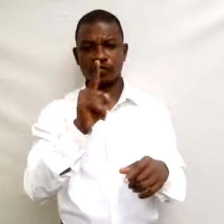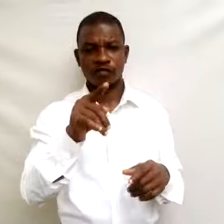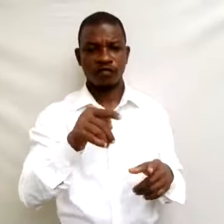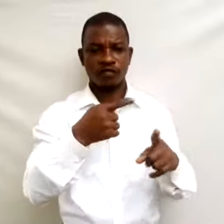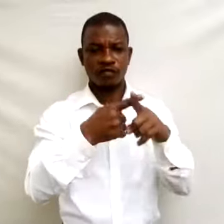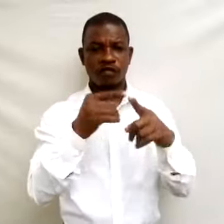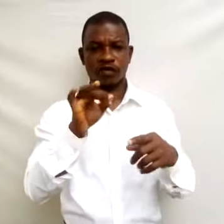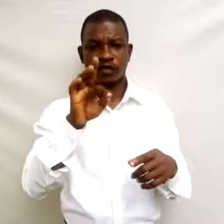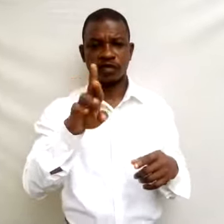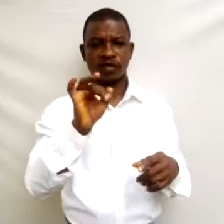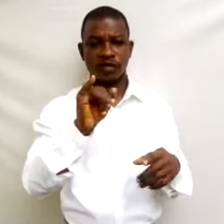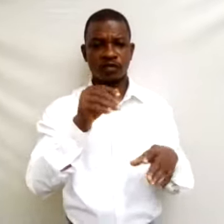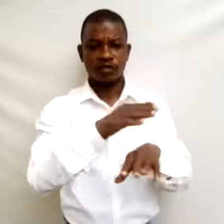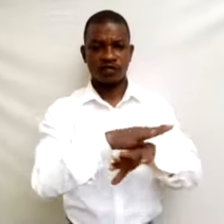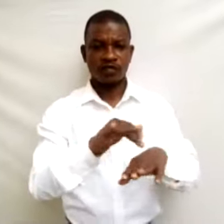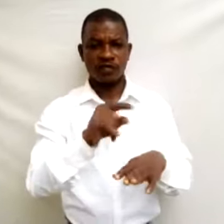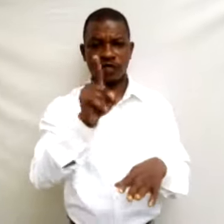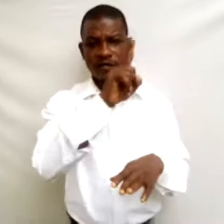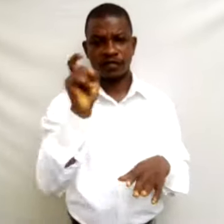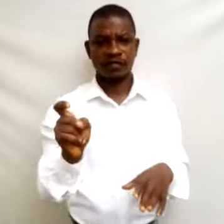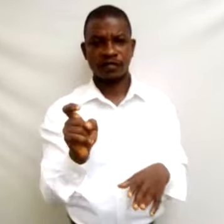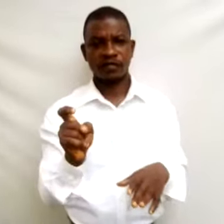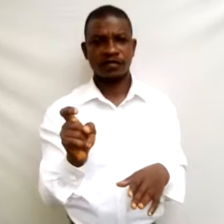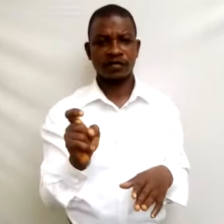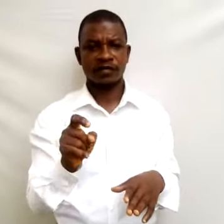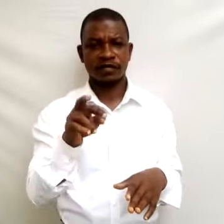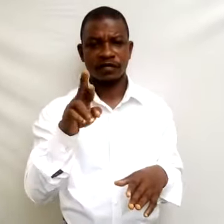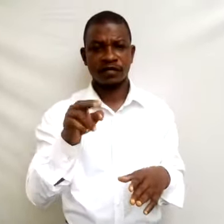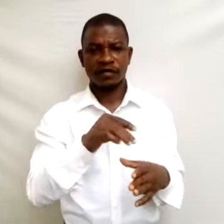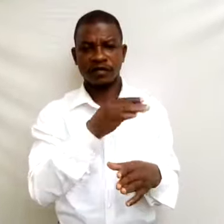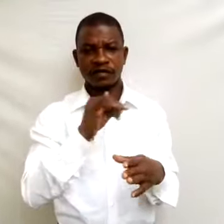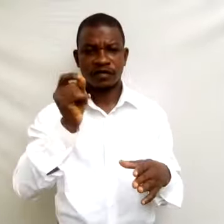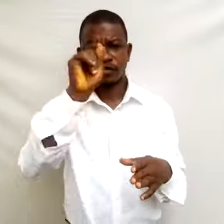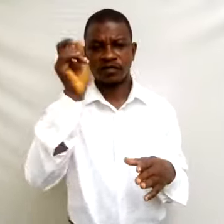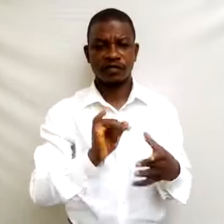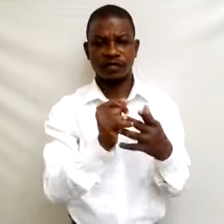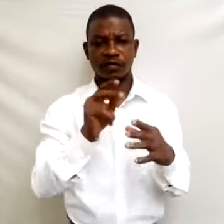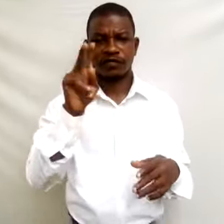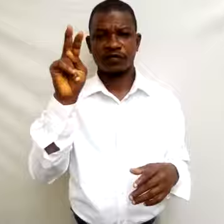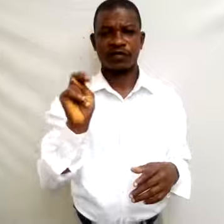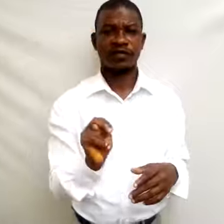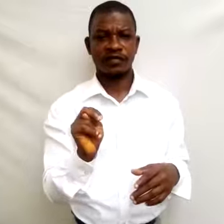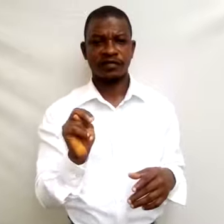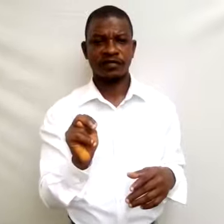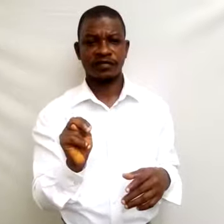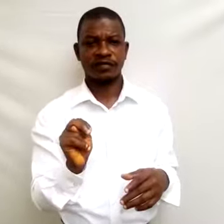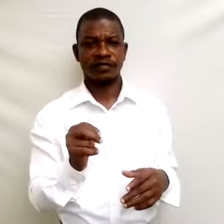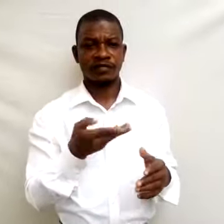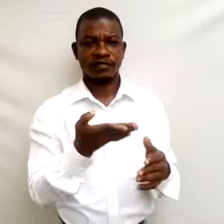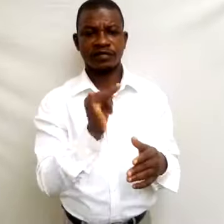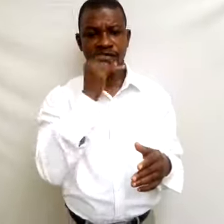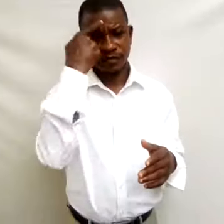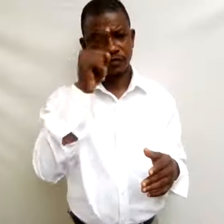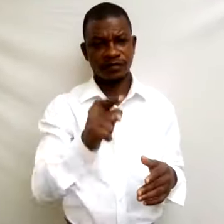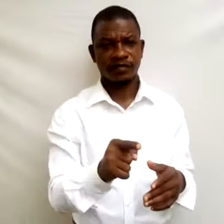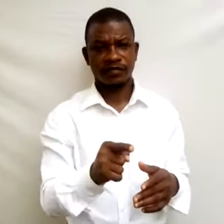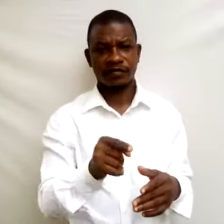plus R over 100 raised to the power of n. Therefore,